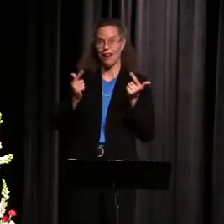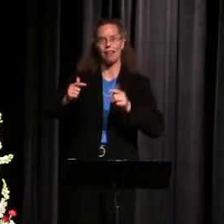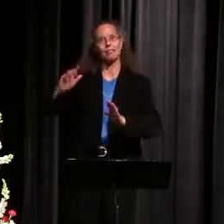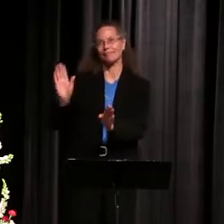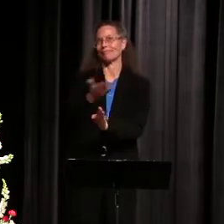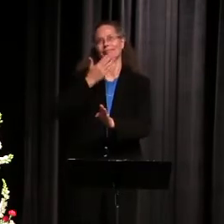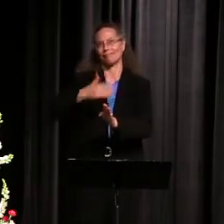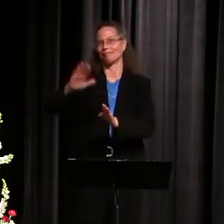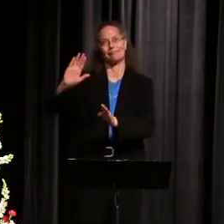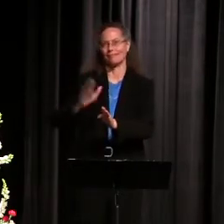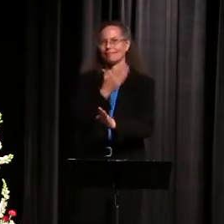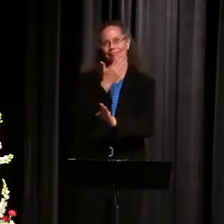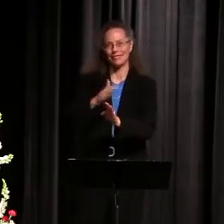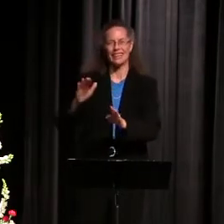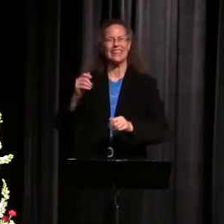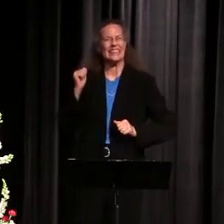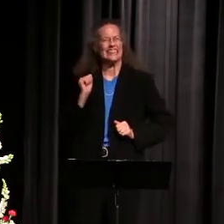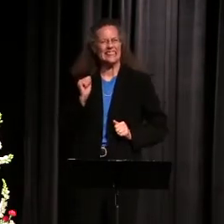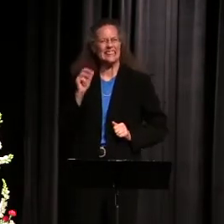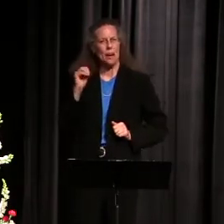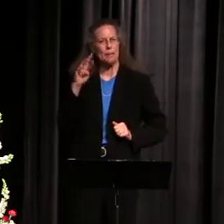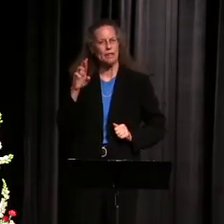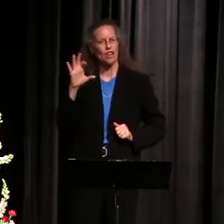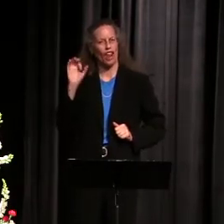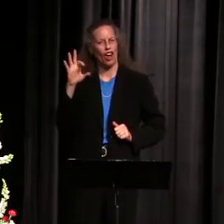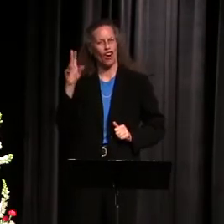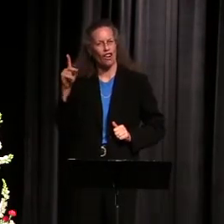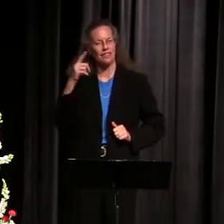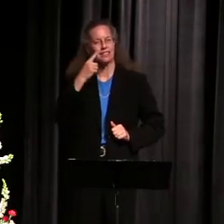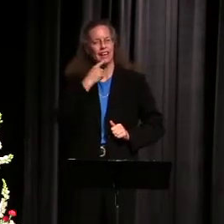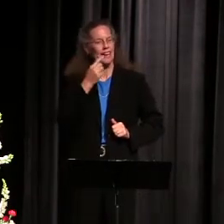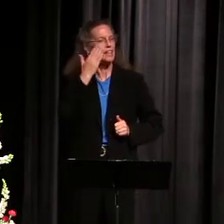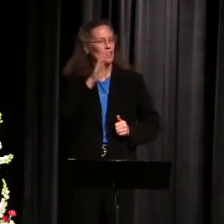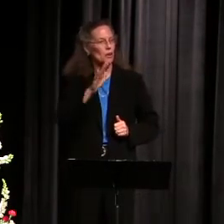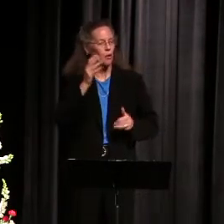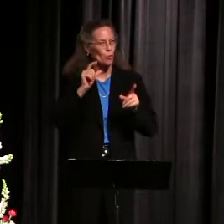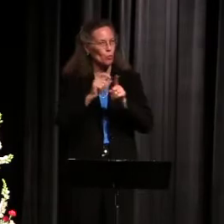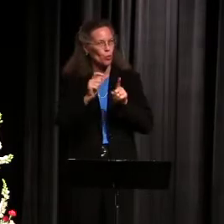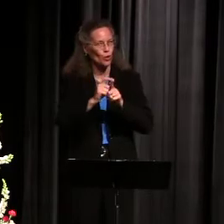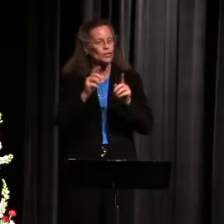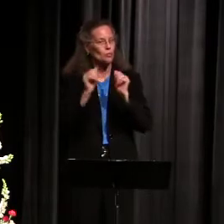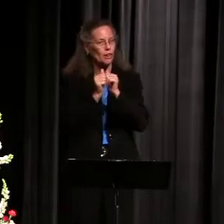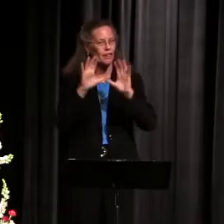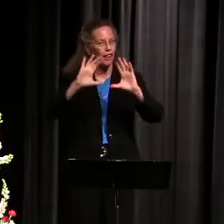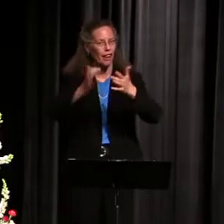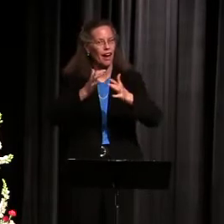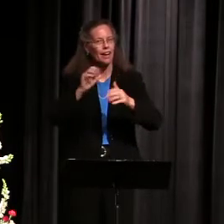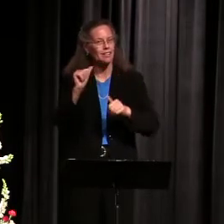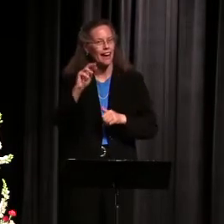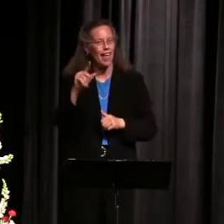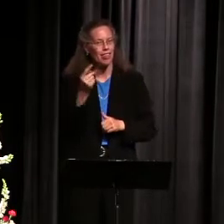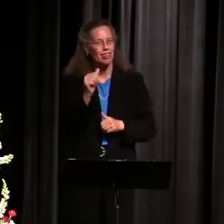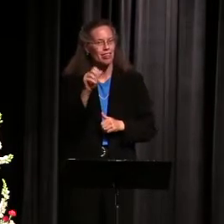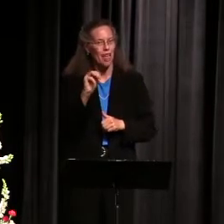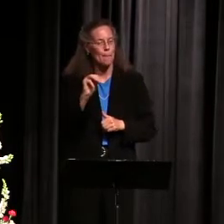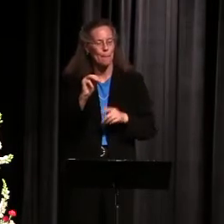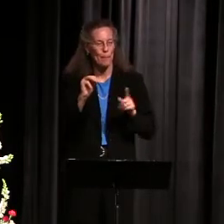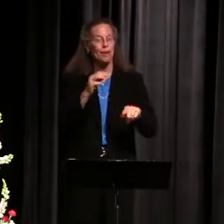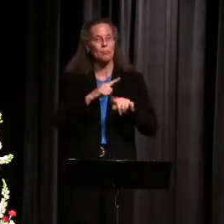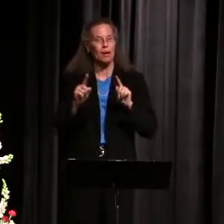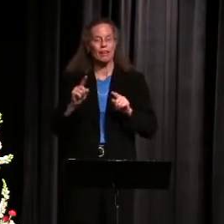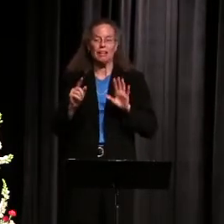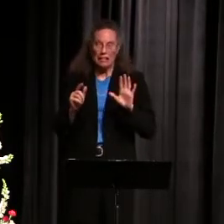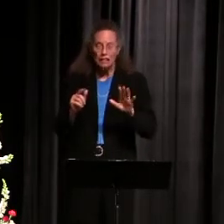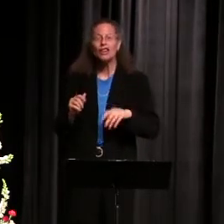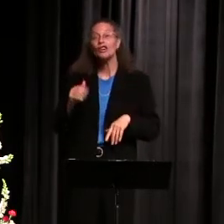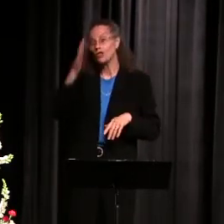Saw Thing, but Mr. Clark said he didn't know the words, so I feel like he'd just be missing audience participation now. And yes, for all of you asking,